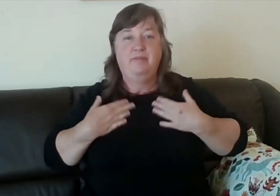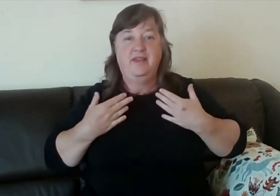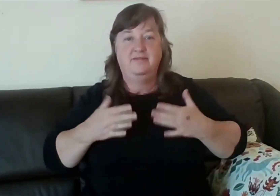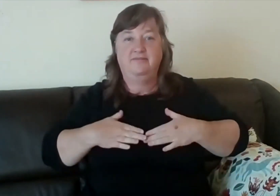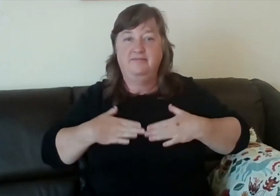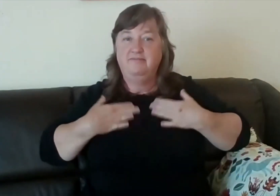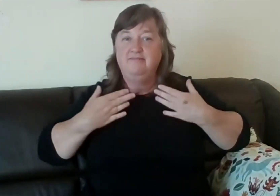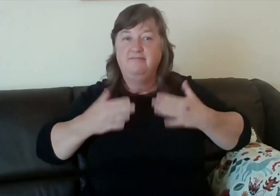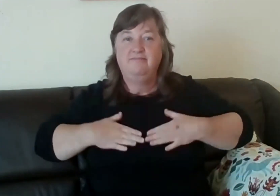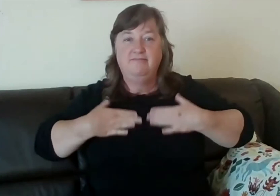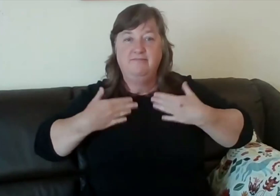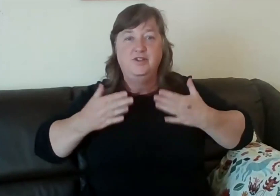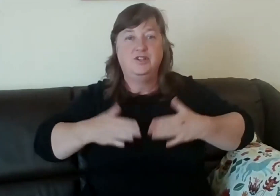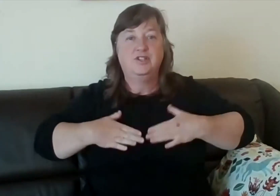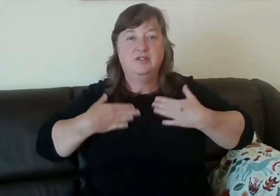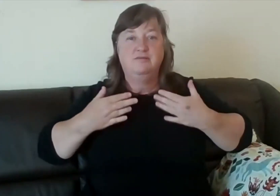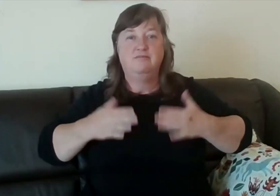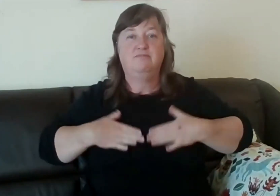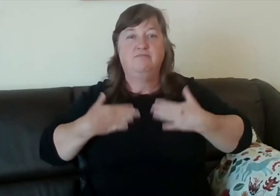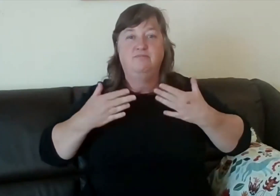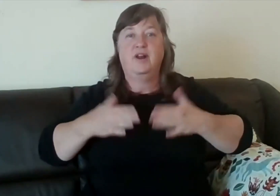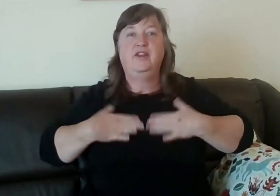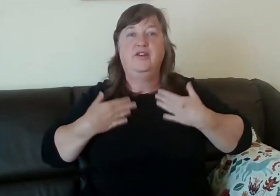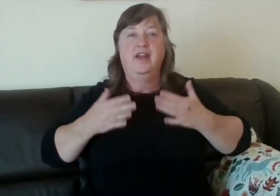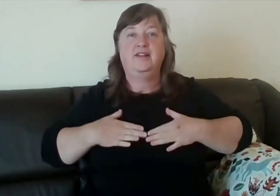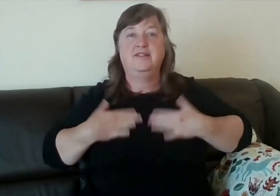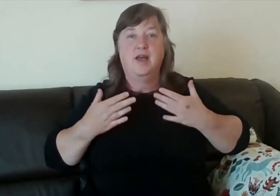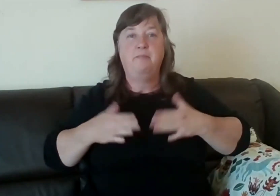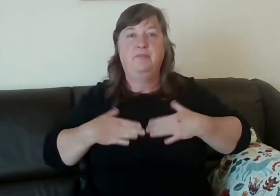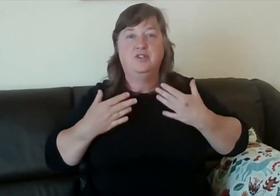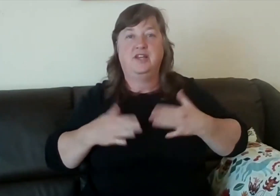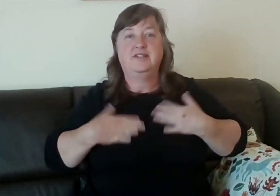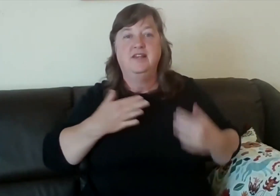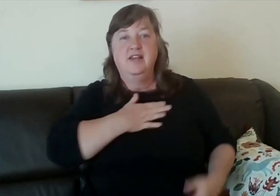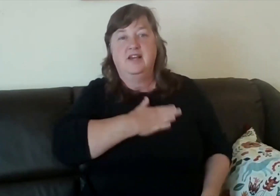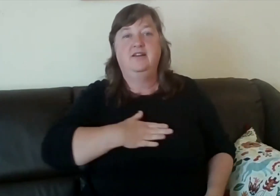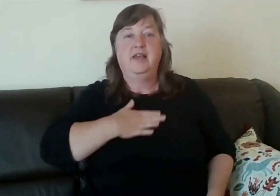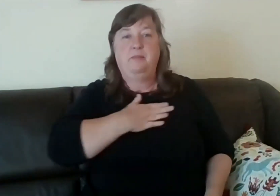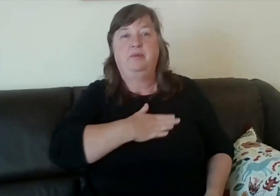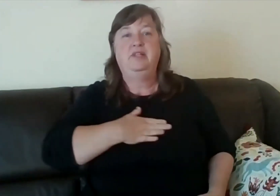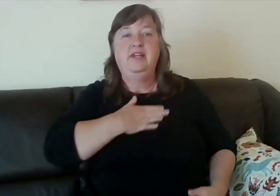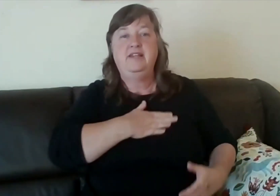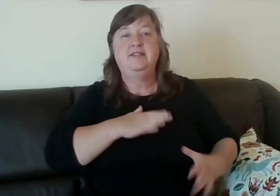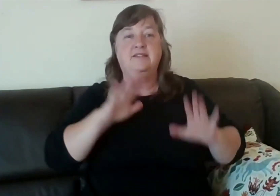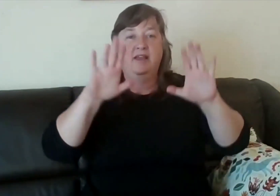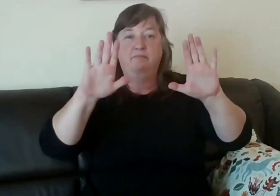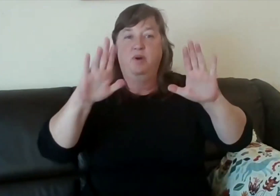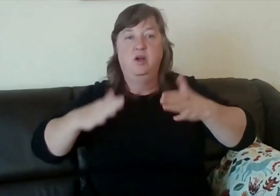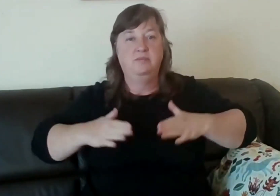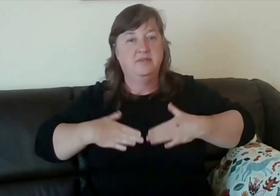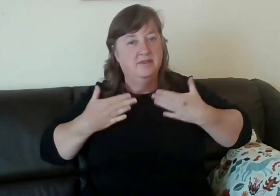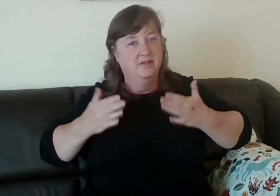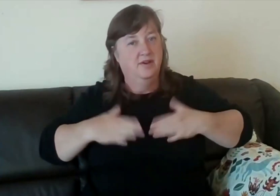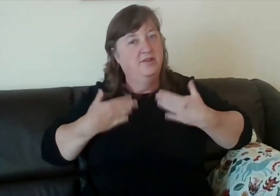Happy. You're just running your hands up your chest, kind of like please, same palms, only